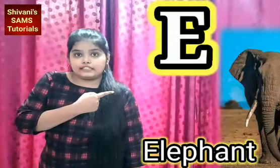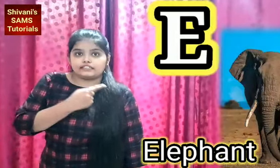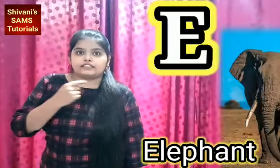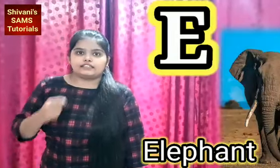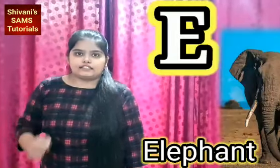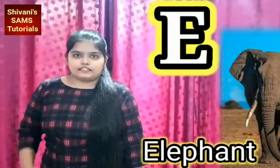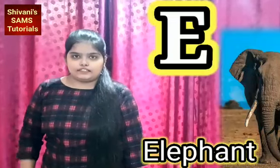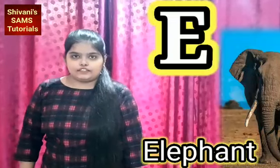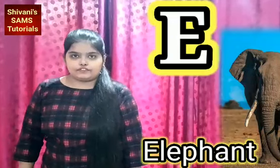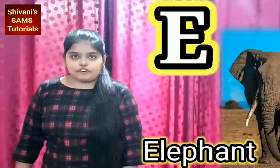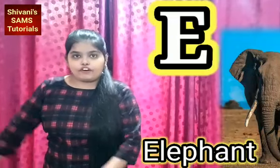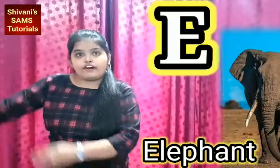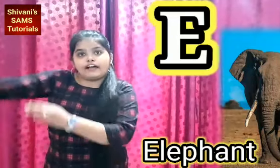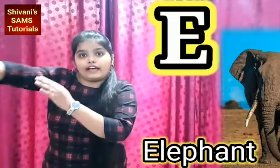E for